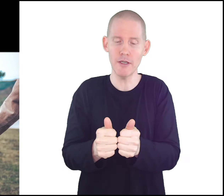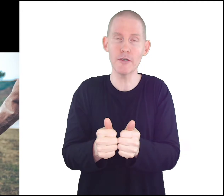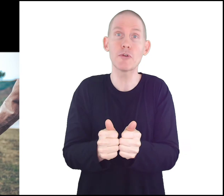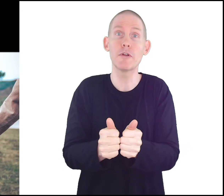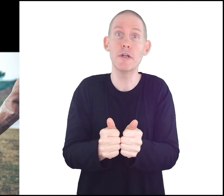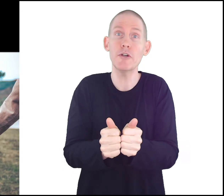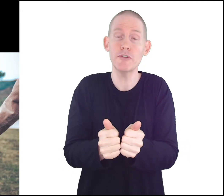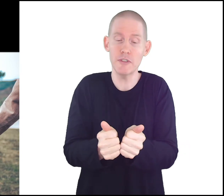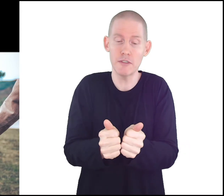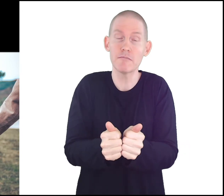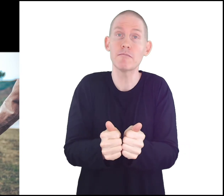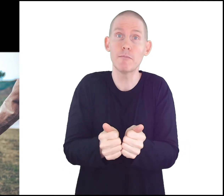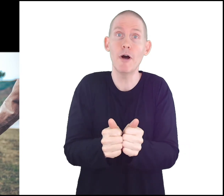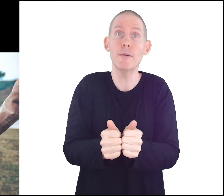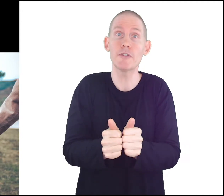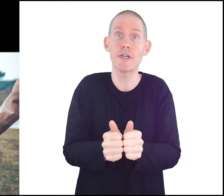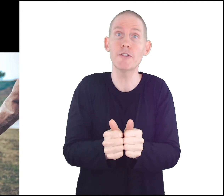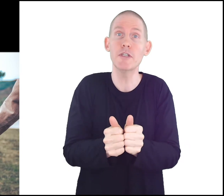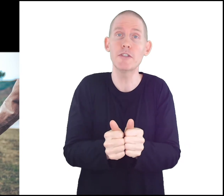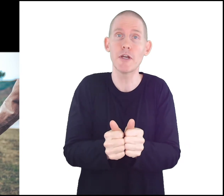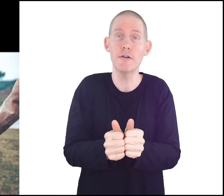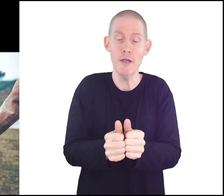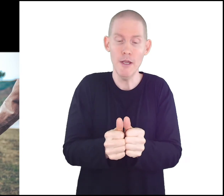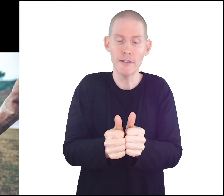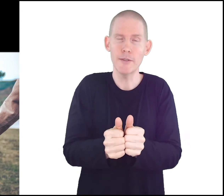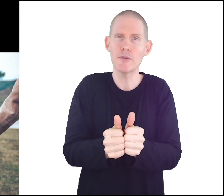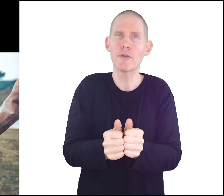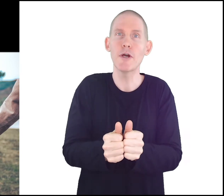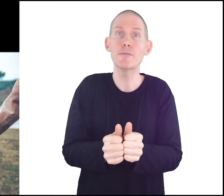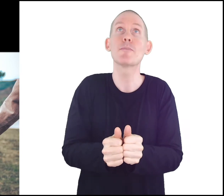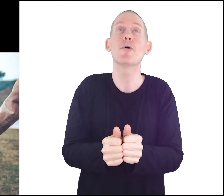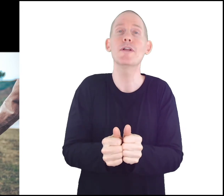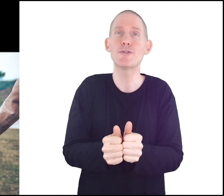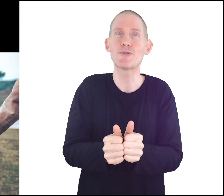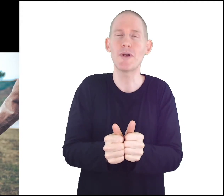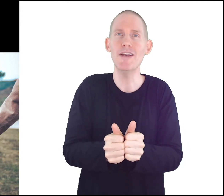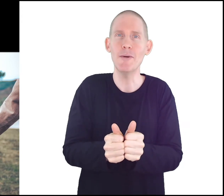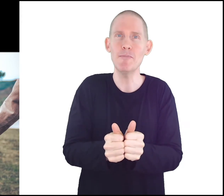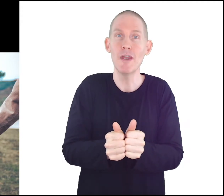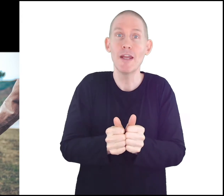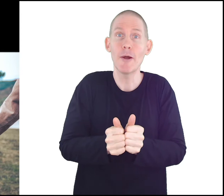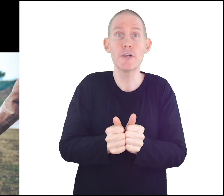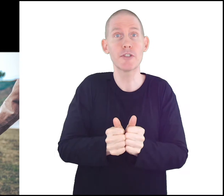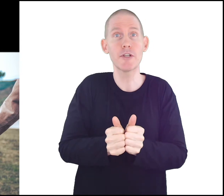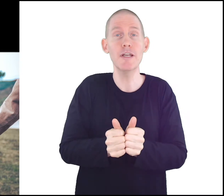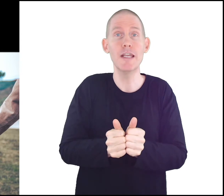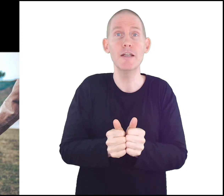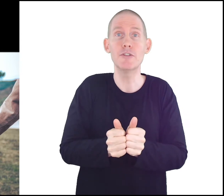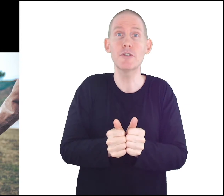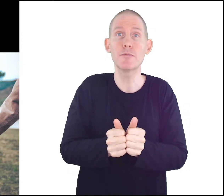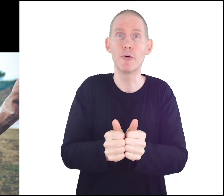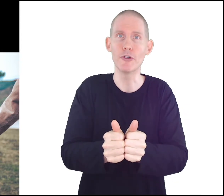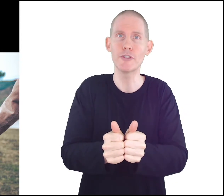so the knuckles and their palms are touching each other. Tips of the thumbs are pointing straight up. Now we're going to start in and just push